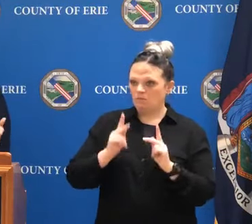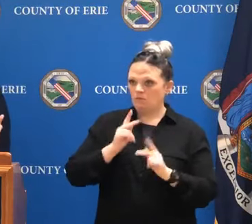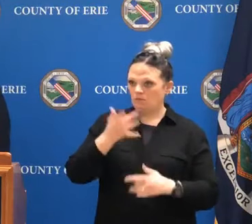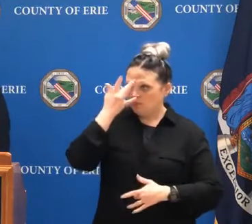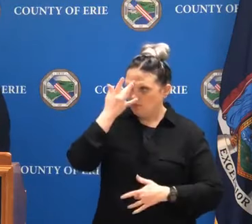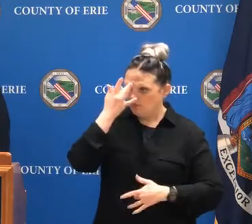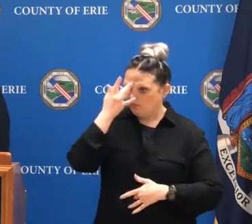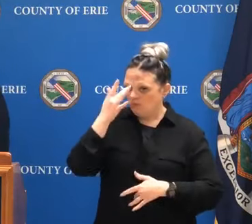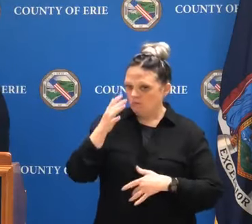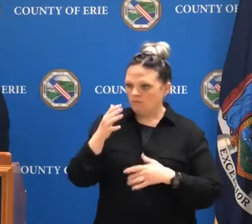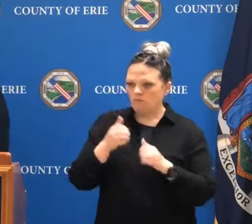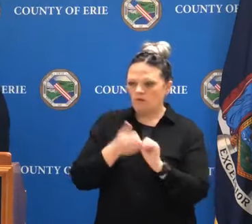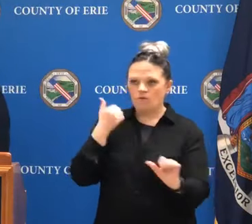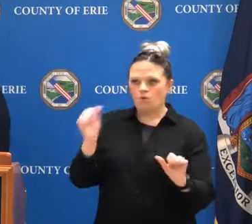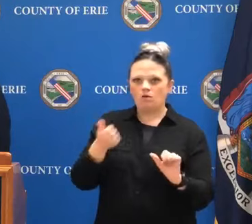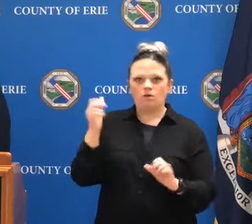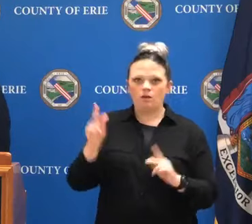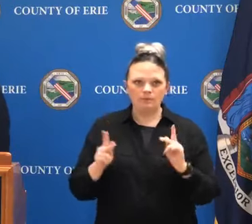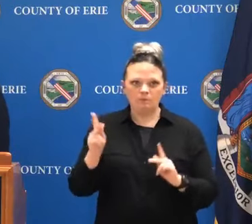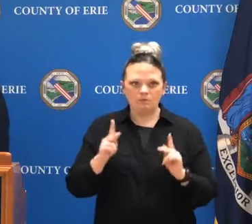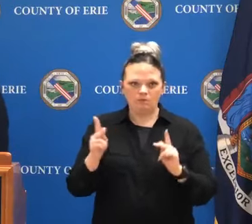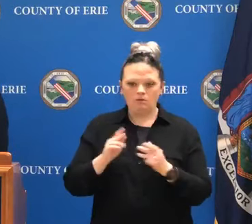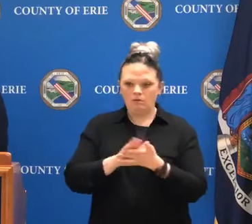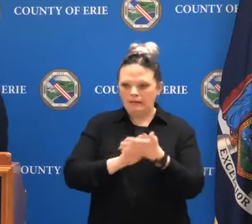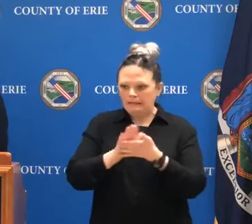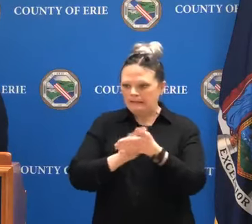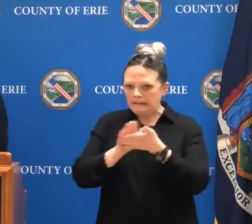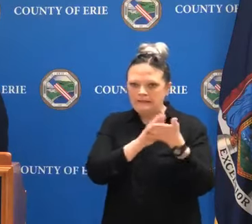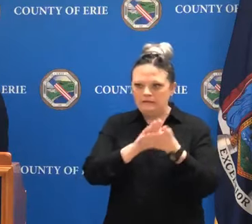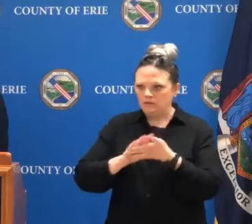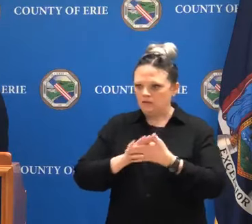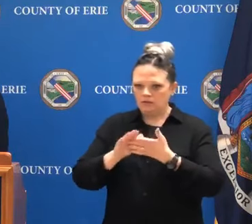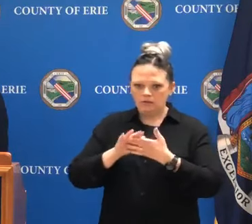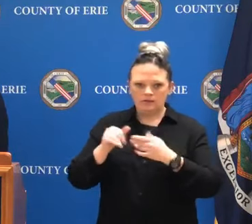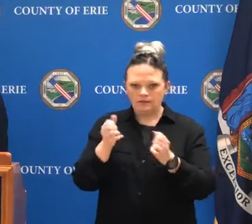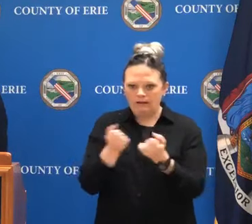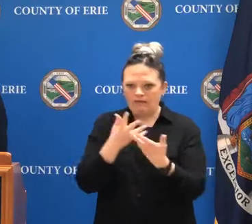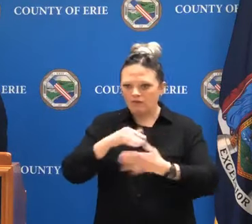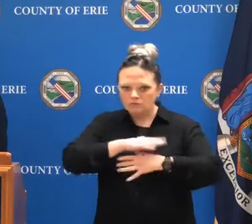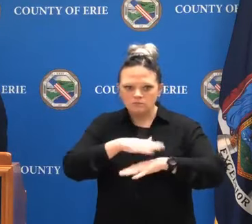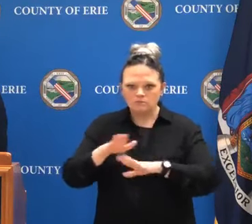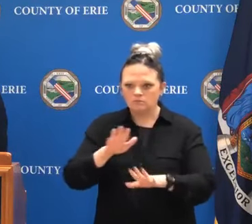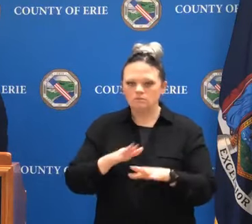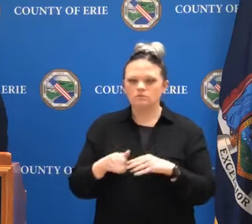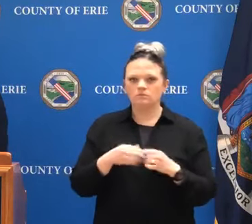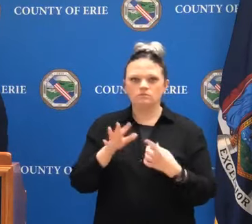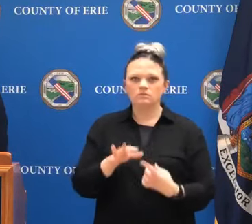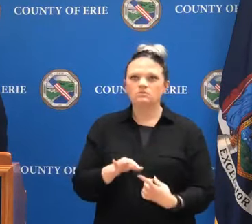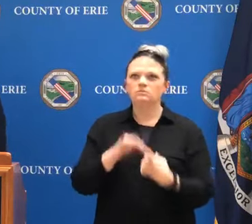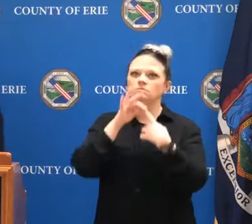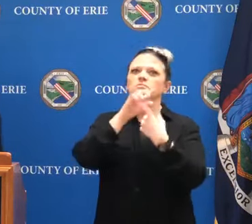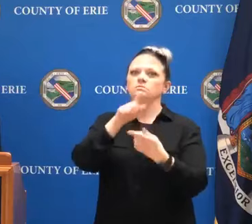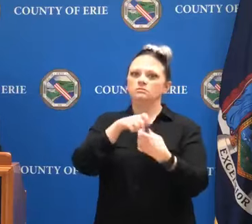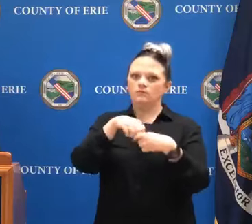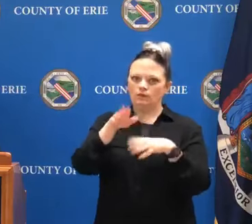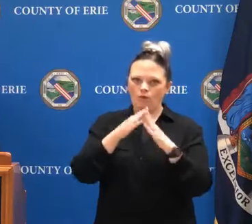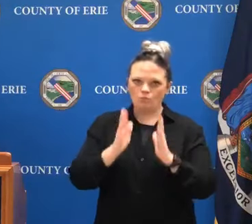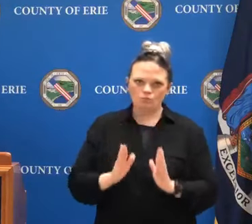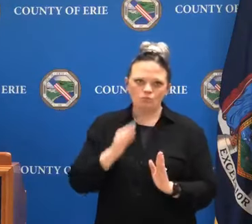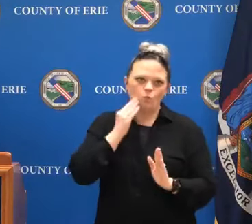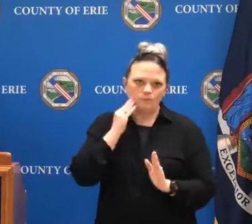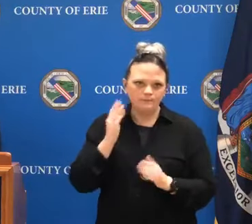They should stay away from other people, clean the surfaces. We still need to do all that, especially in our homes. So,